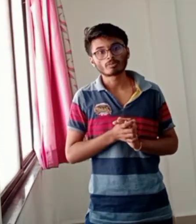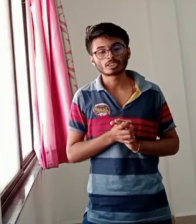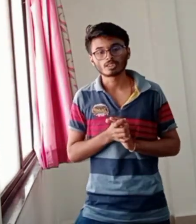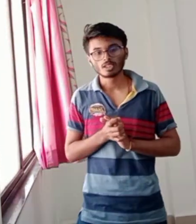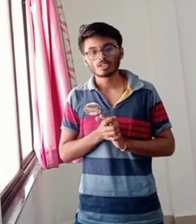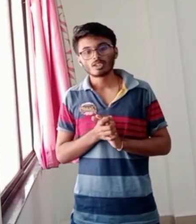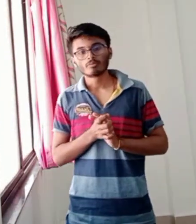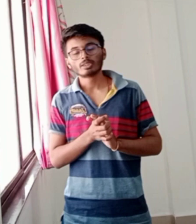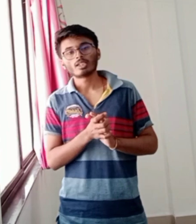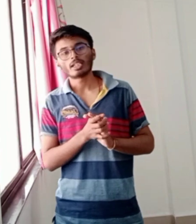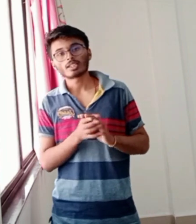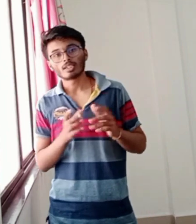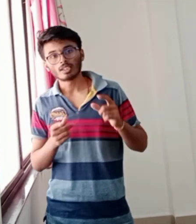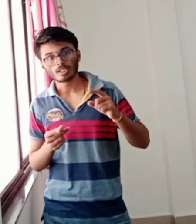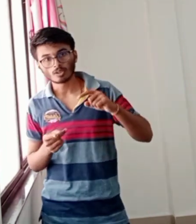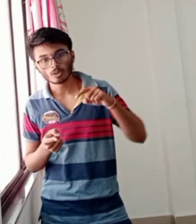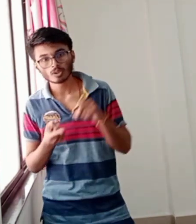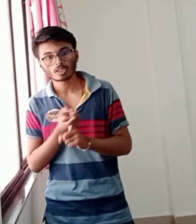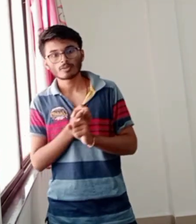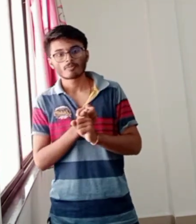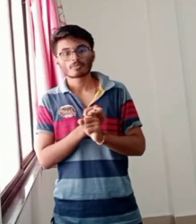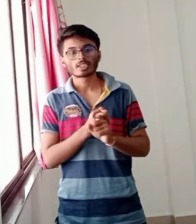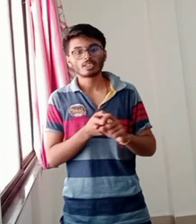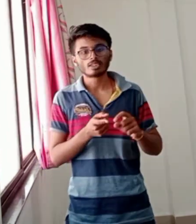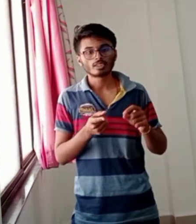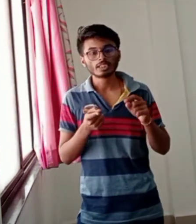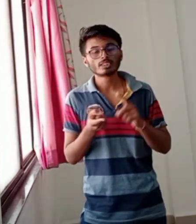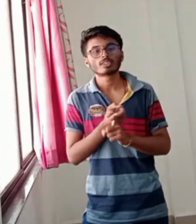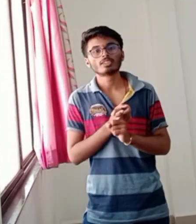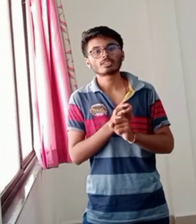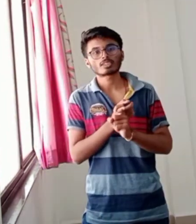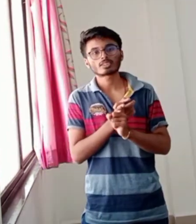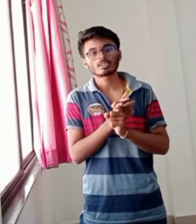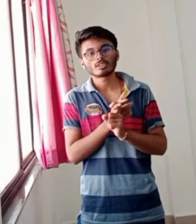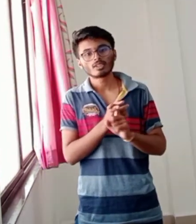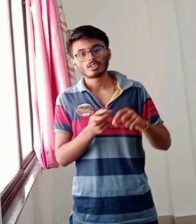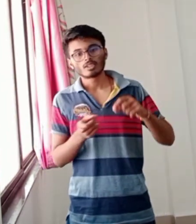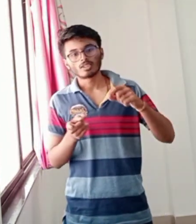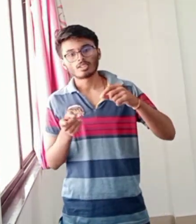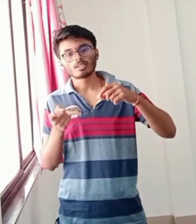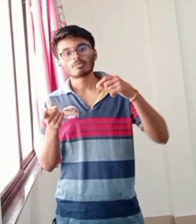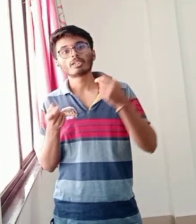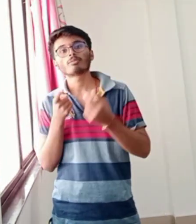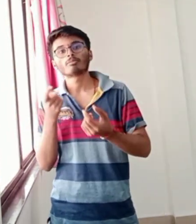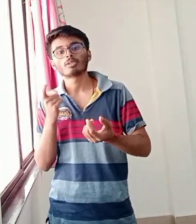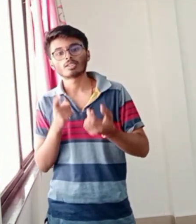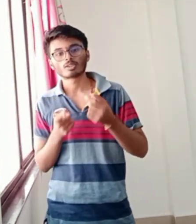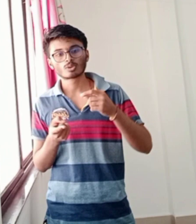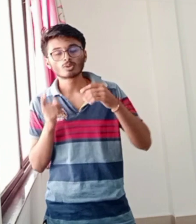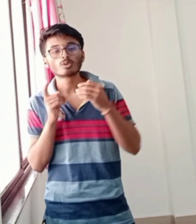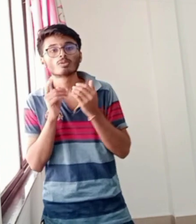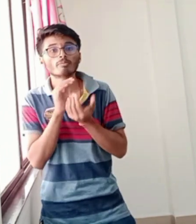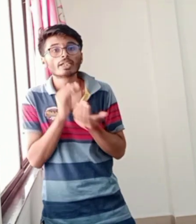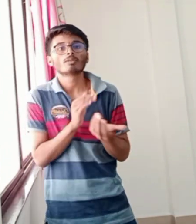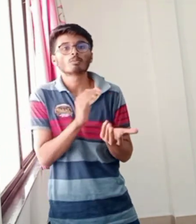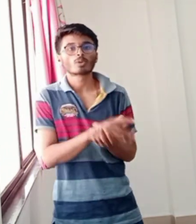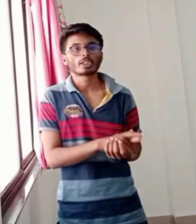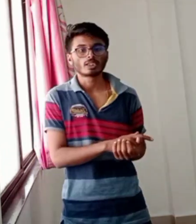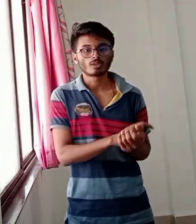information, and hold the instruction made up to made a protein. Okay,